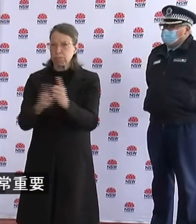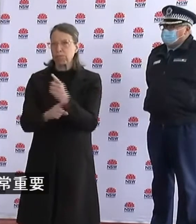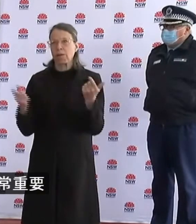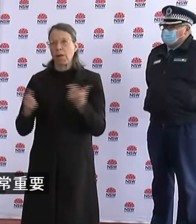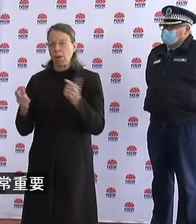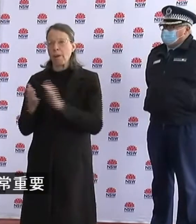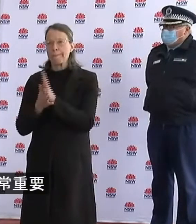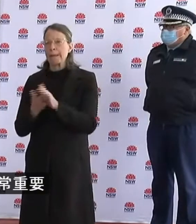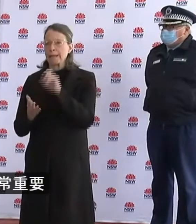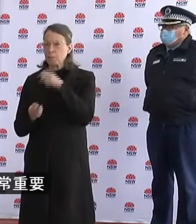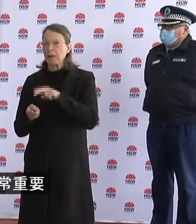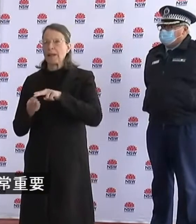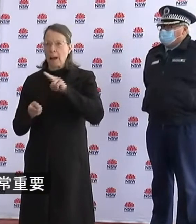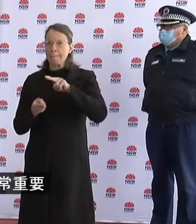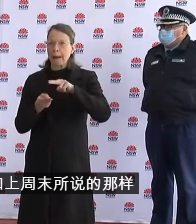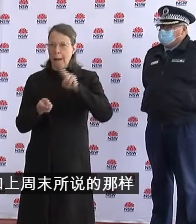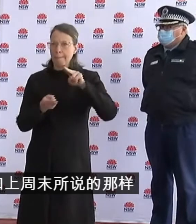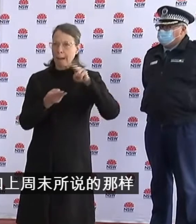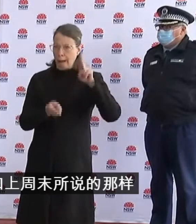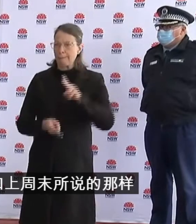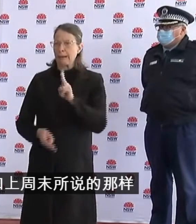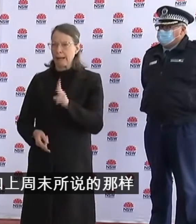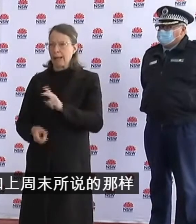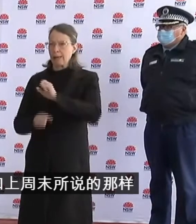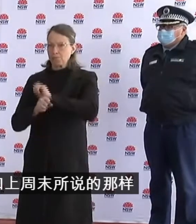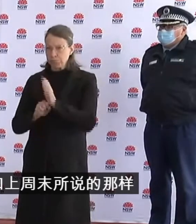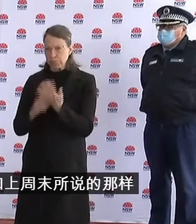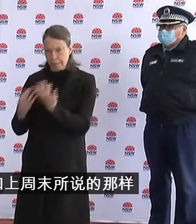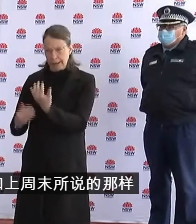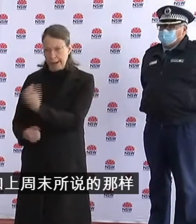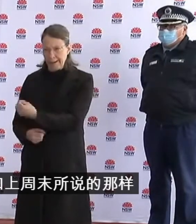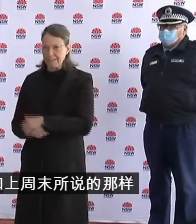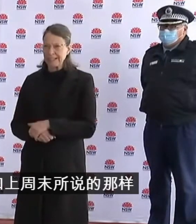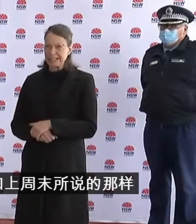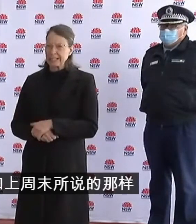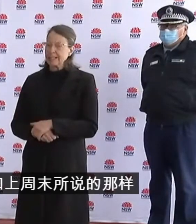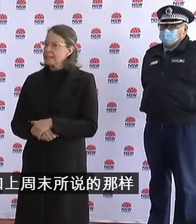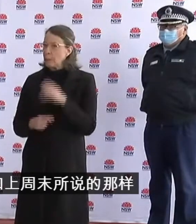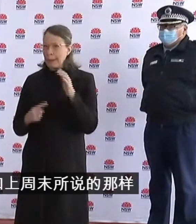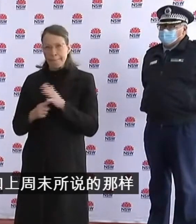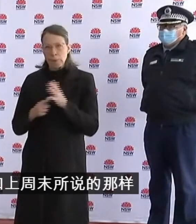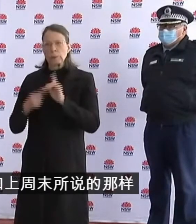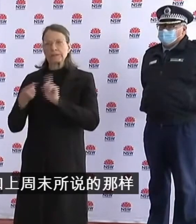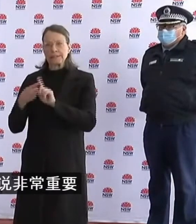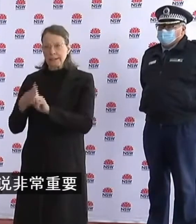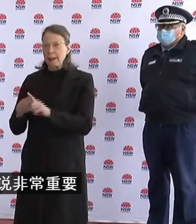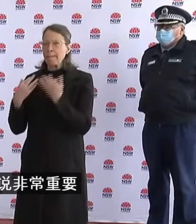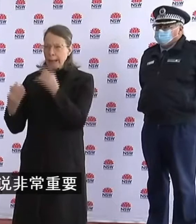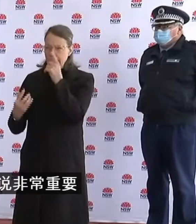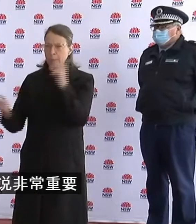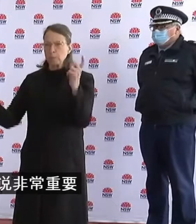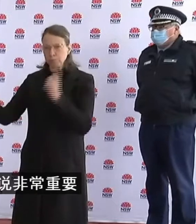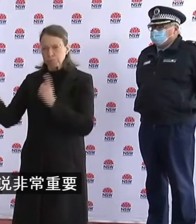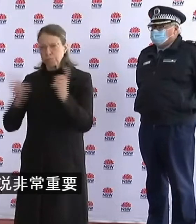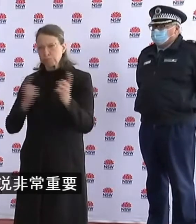to continue those high rates of testing because, as Dr. Chant said earlier this week and towards the end of last week, it's really